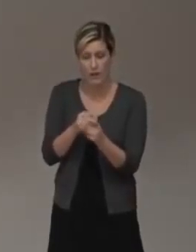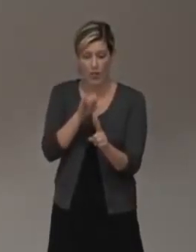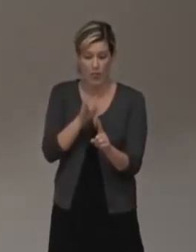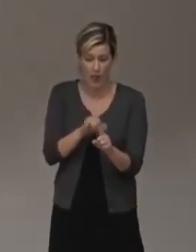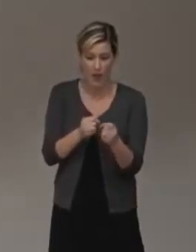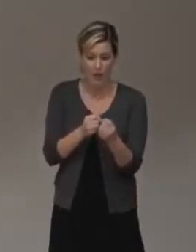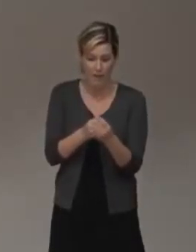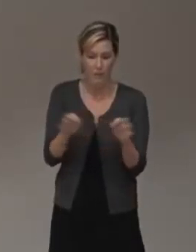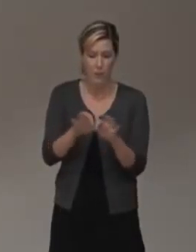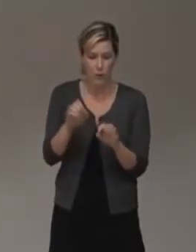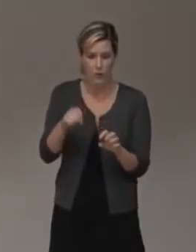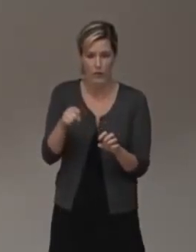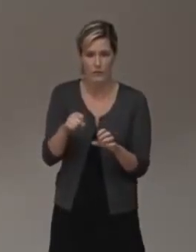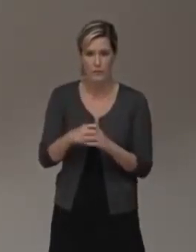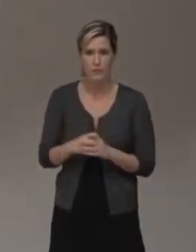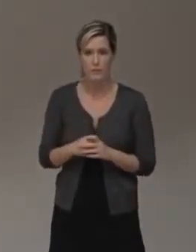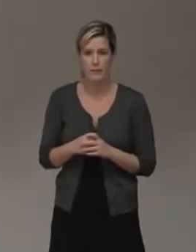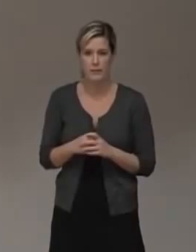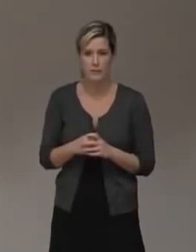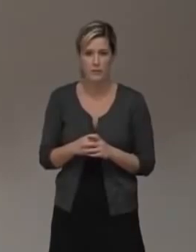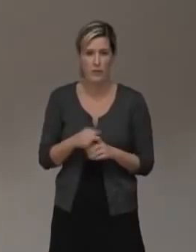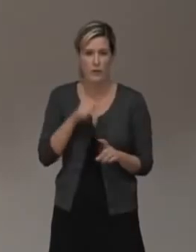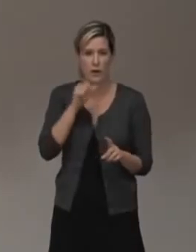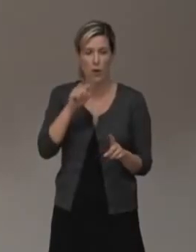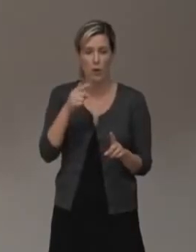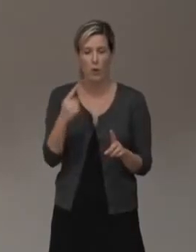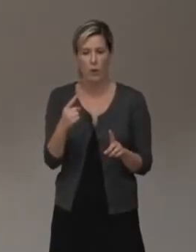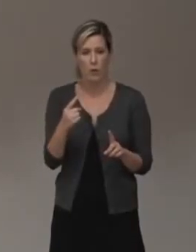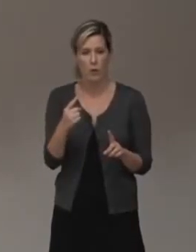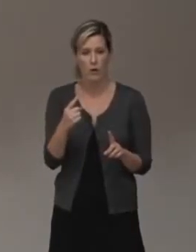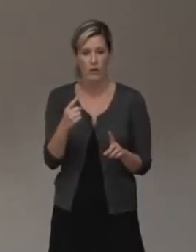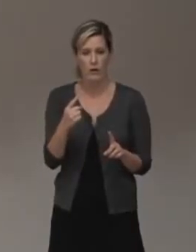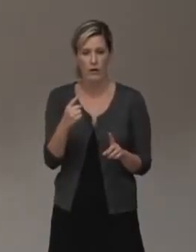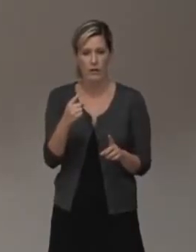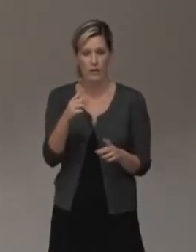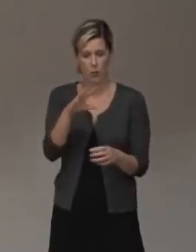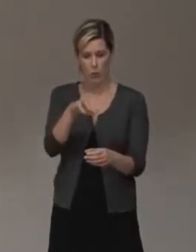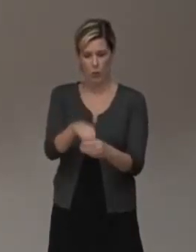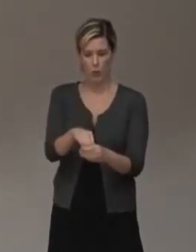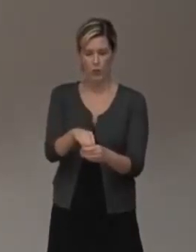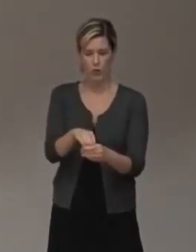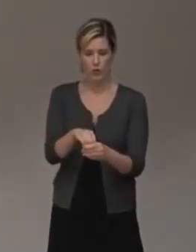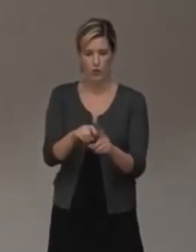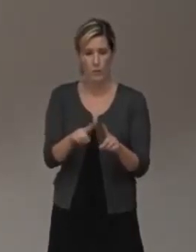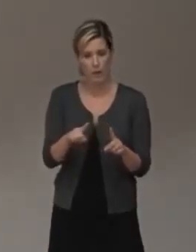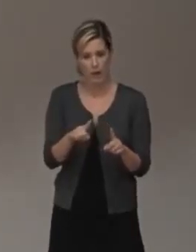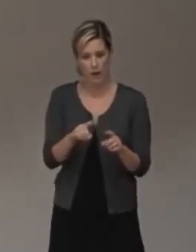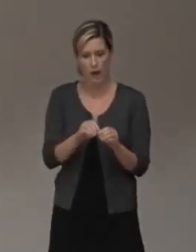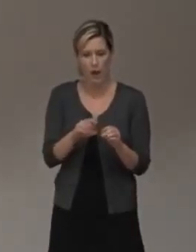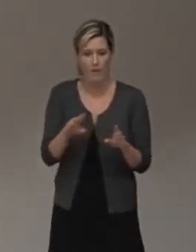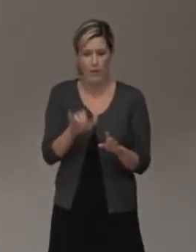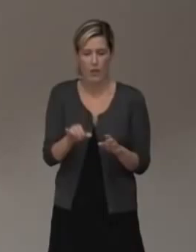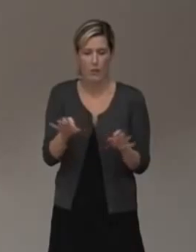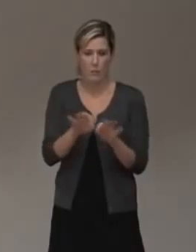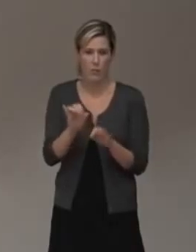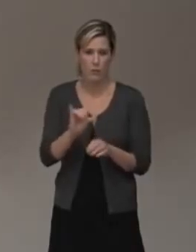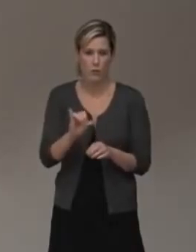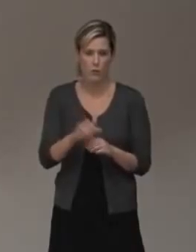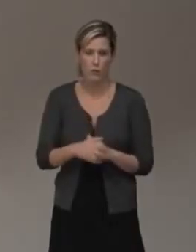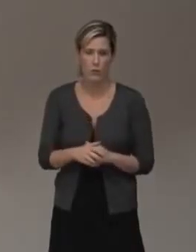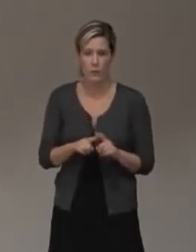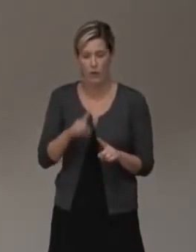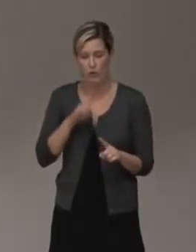itself is important. It's not just simply about inclusion, although clearly that is important. It's